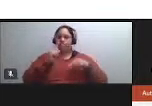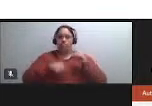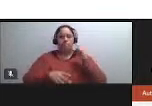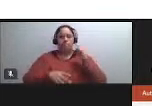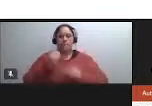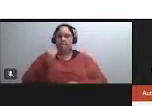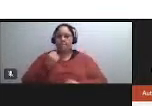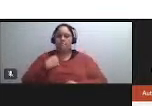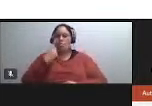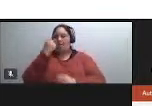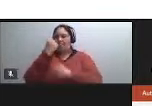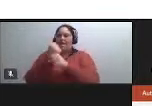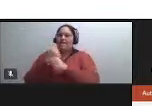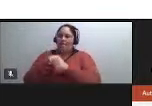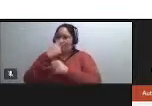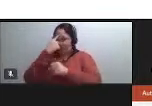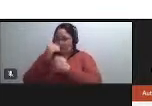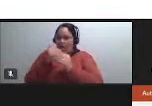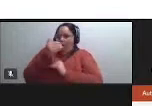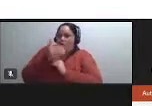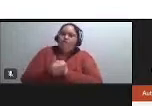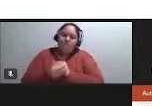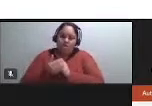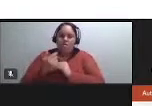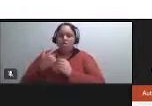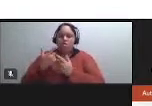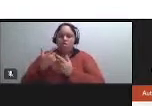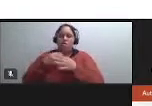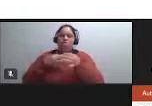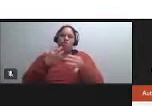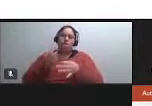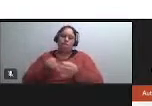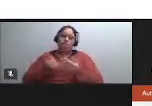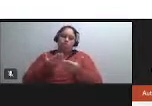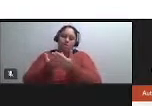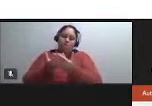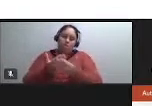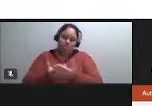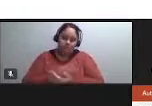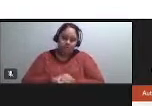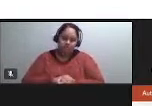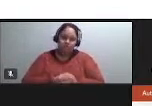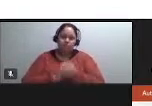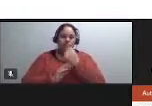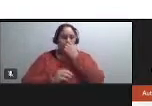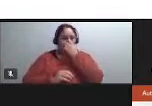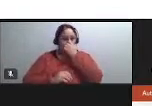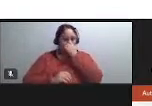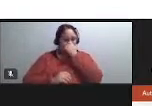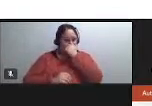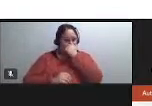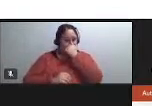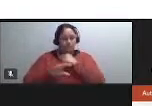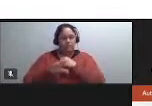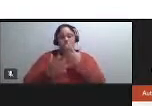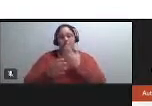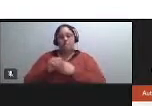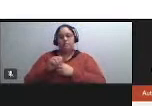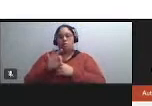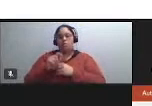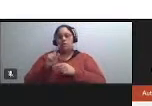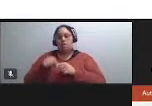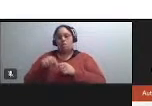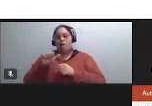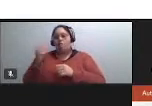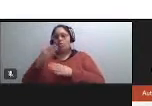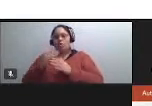was something like 1 day where the delay was in terms of the tabling. Maybe just Ms. Goldstone will, and some of the